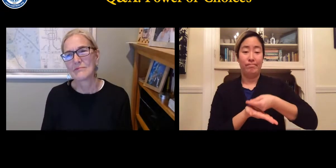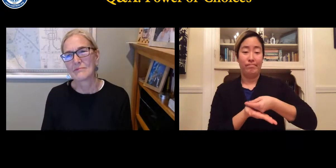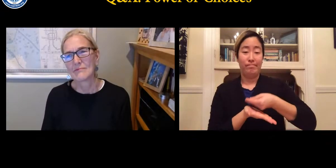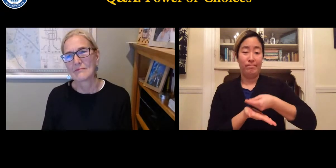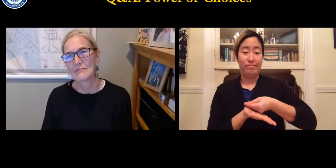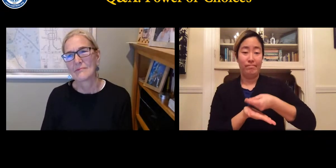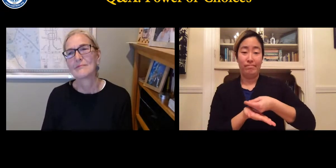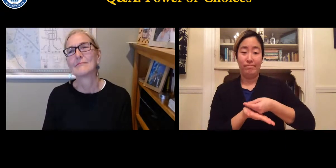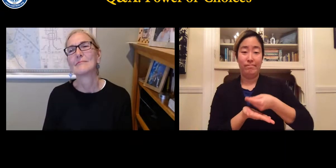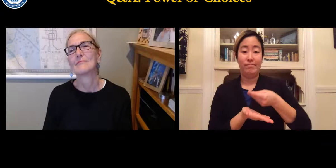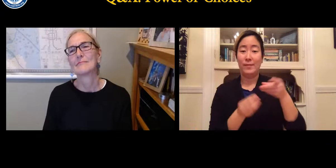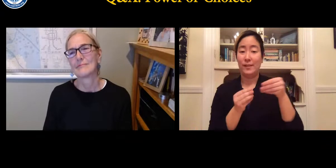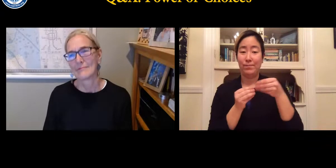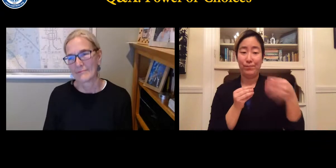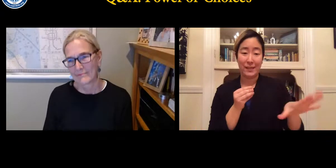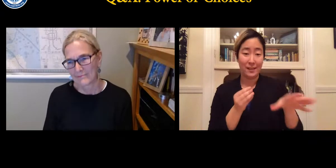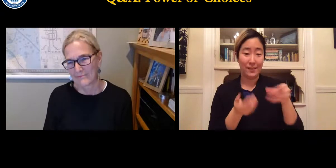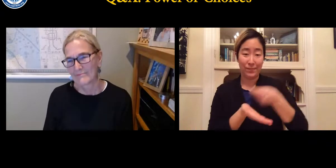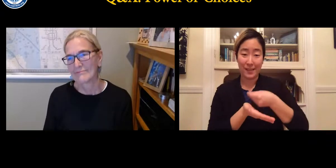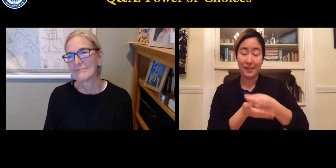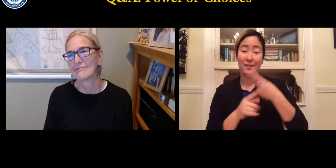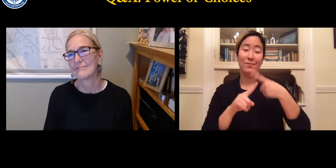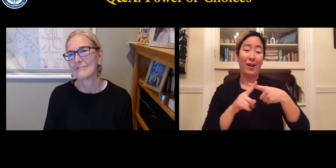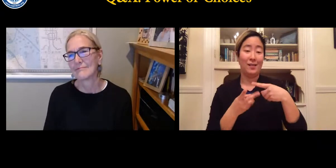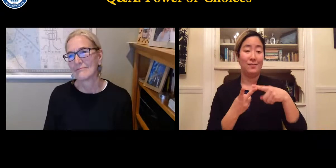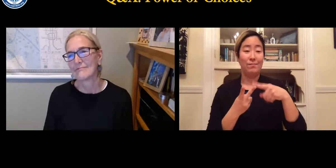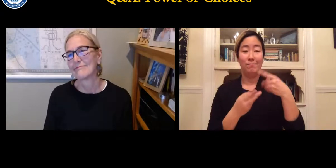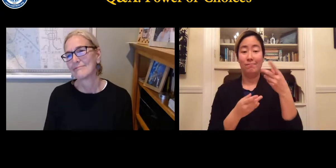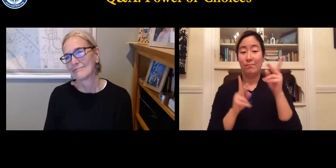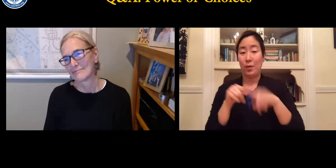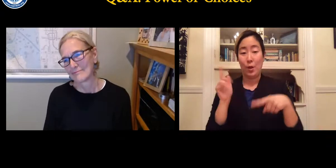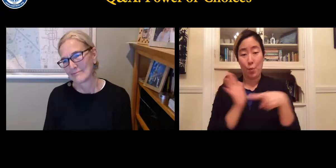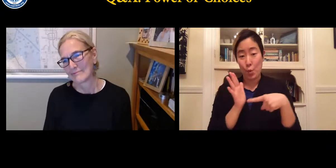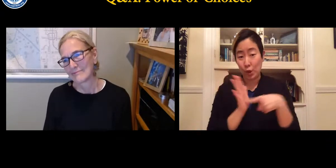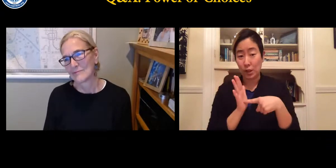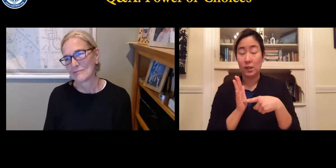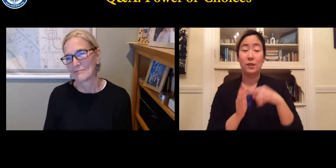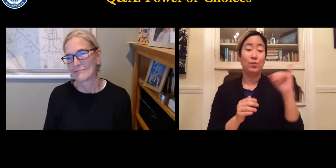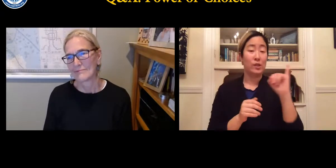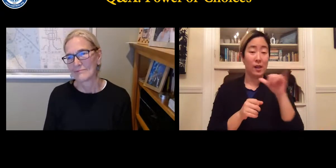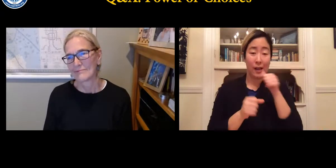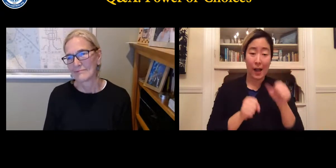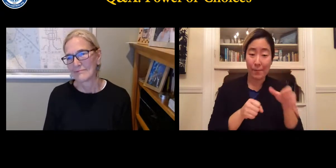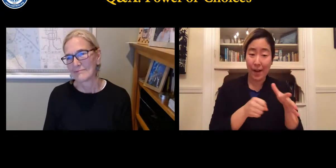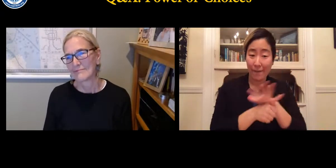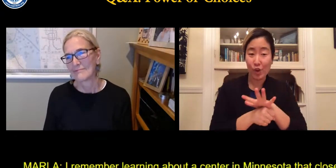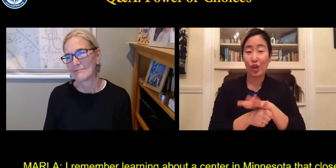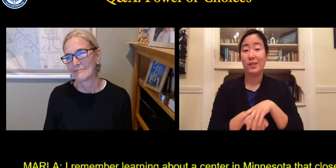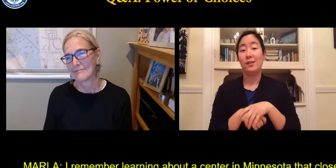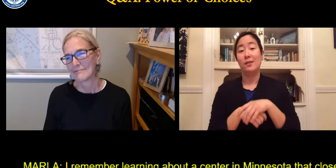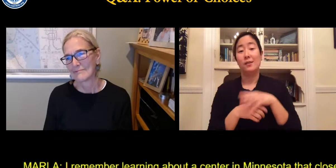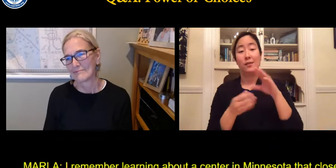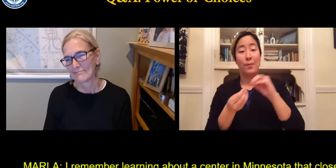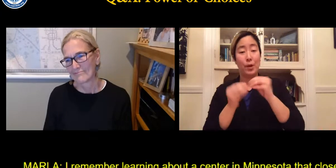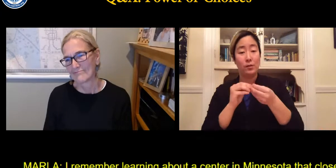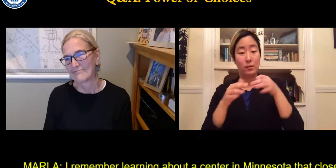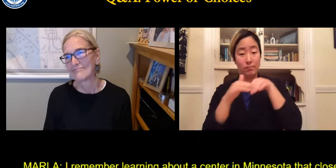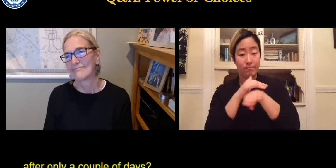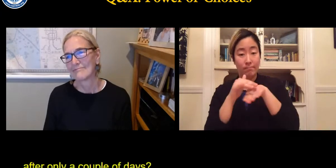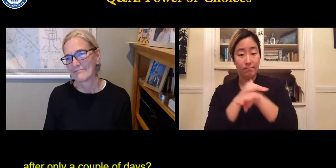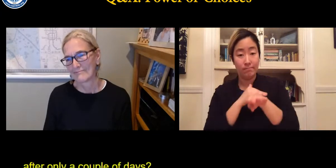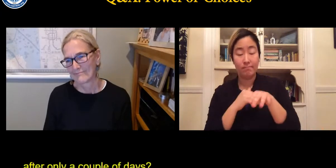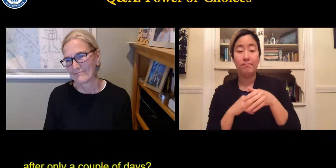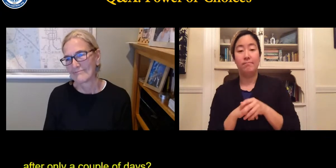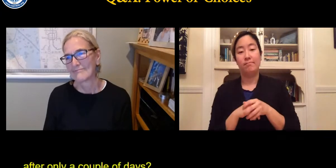Noel speaking, that was a recovery center and they closed due to funding issues. It was too expensive. They weren't able